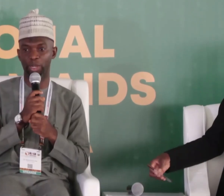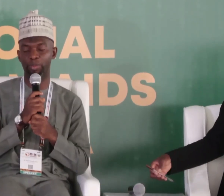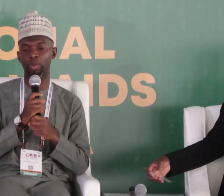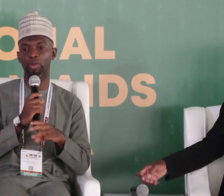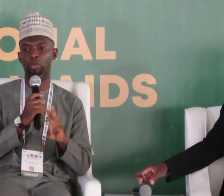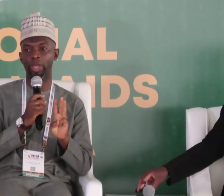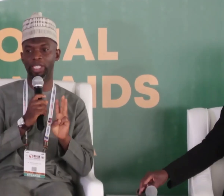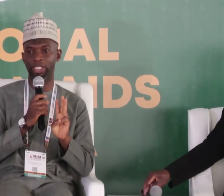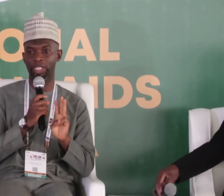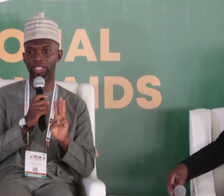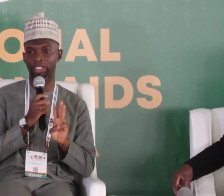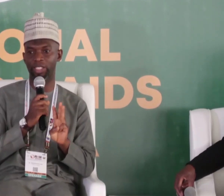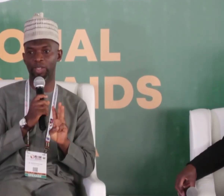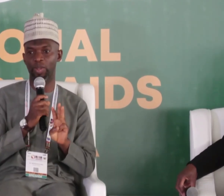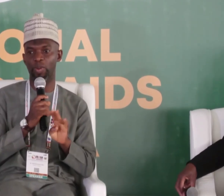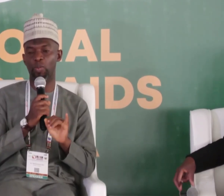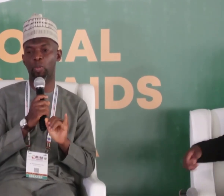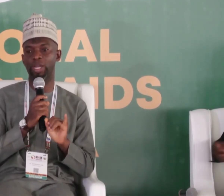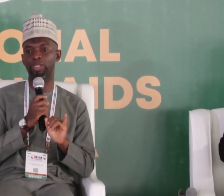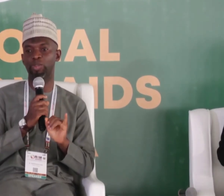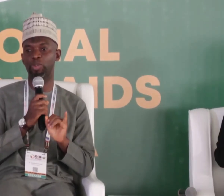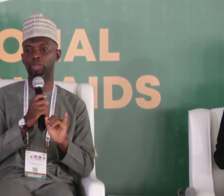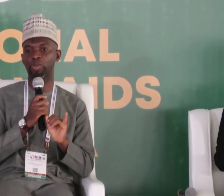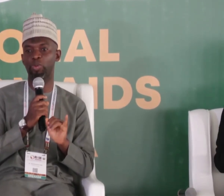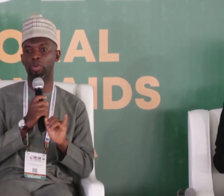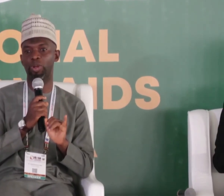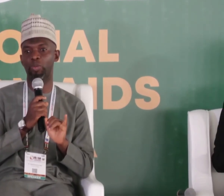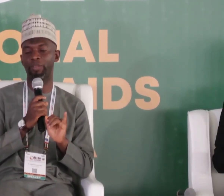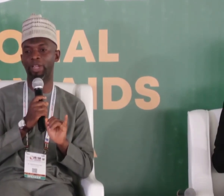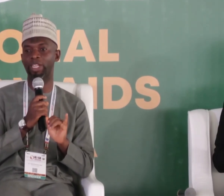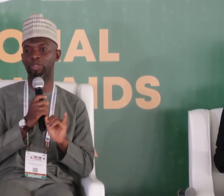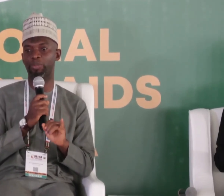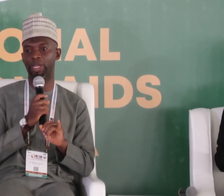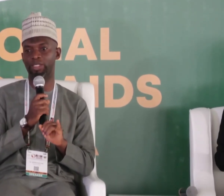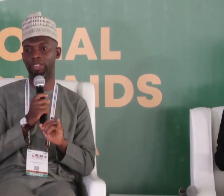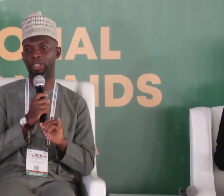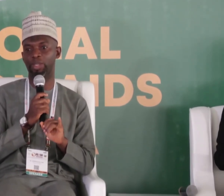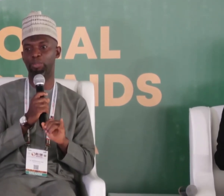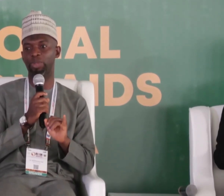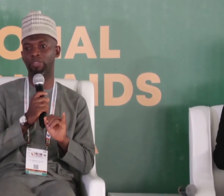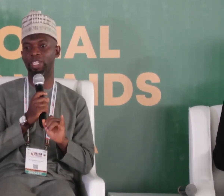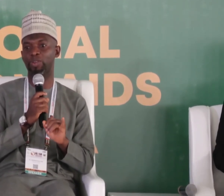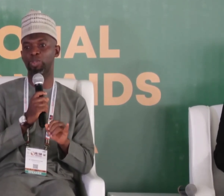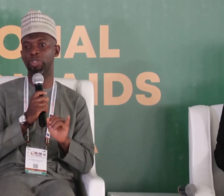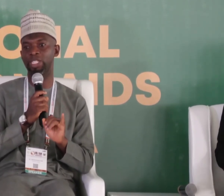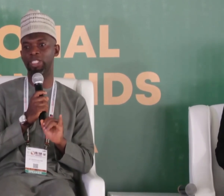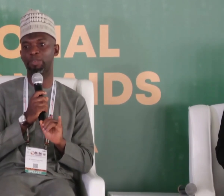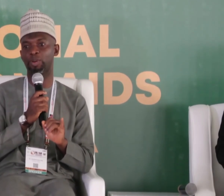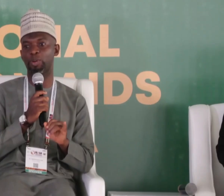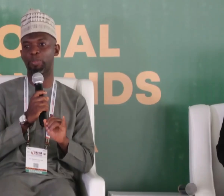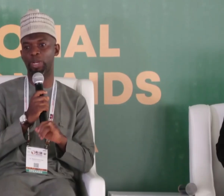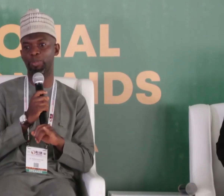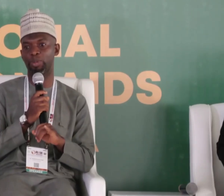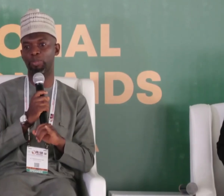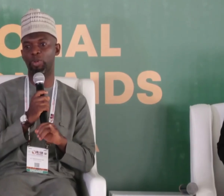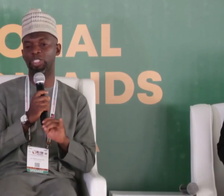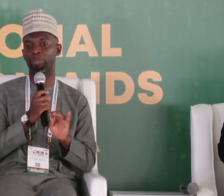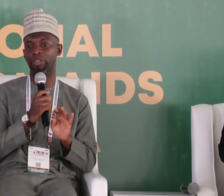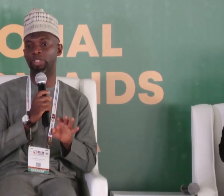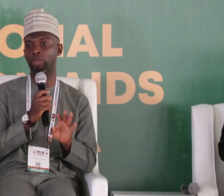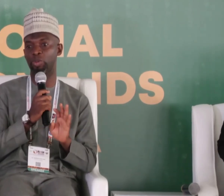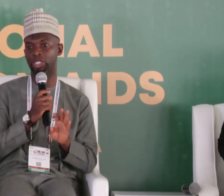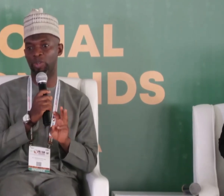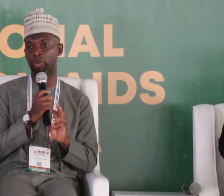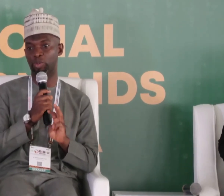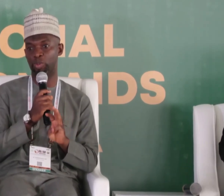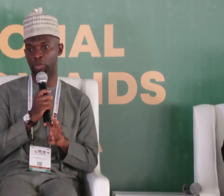PrEP were essentially 3. 1, those who were virally suppressed believed that there was no need for PrEP because they believe in